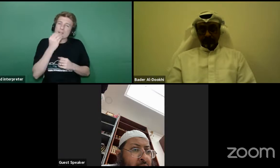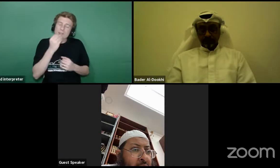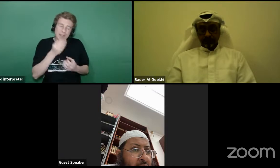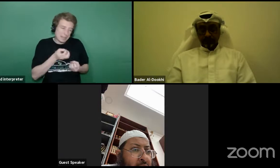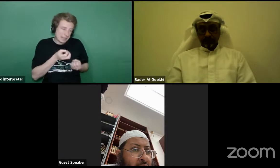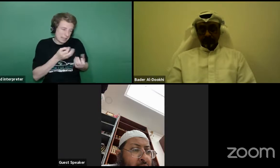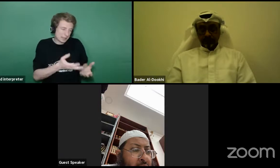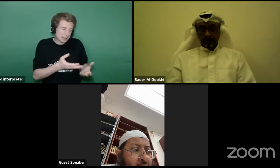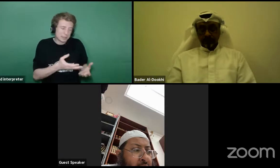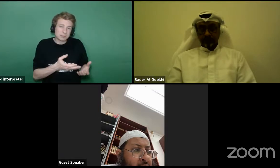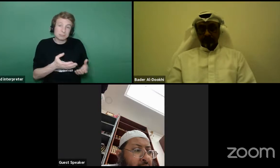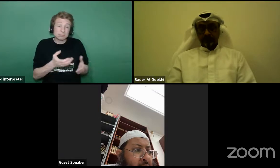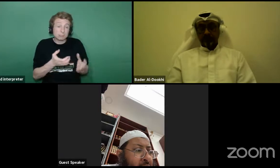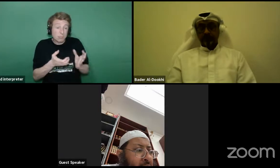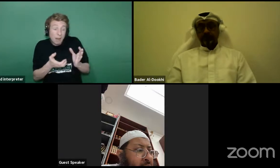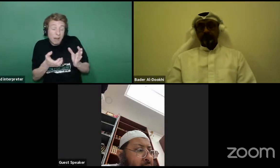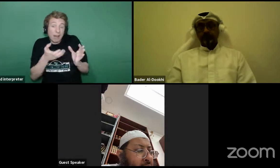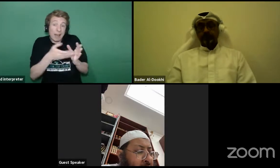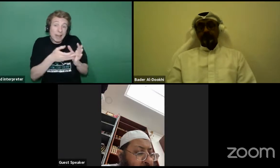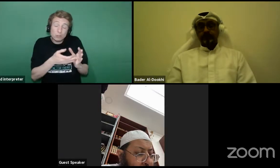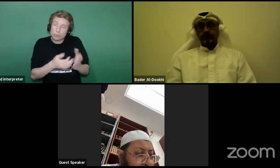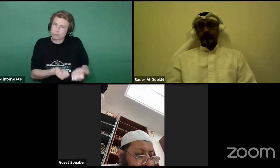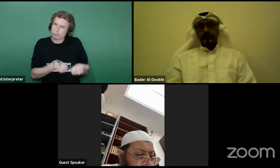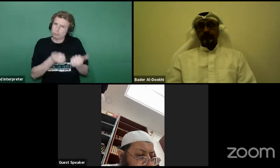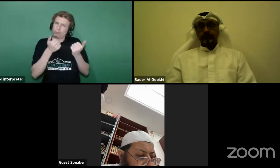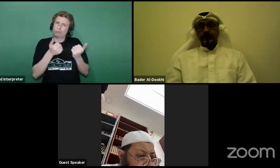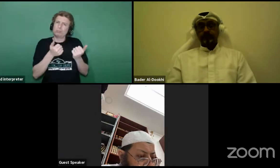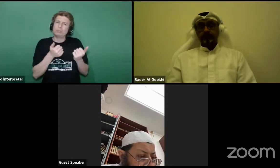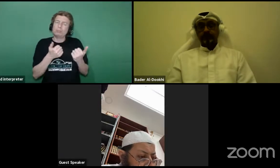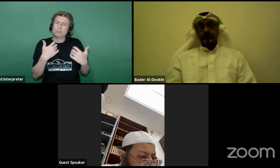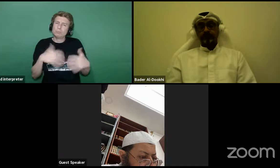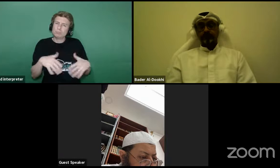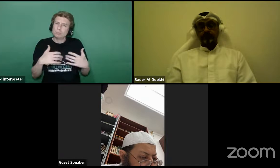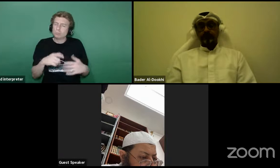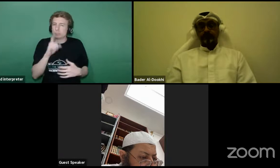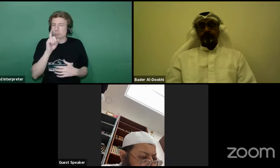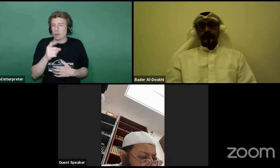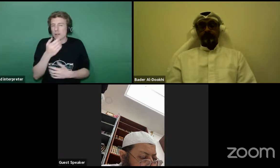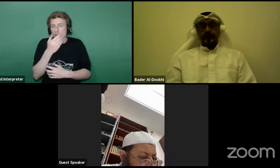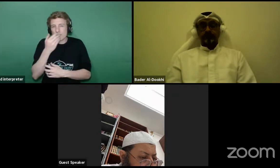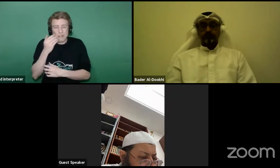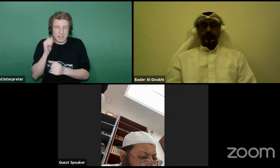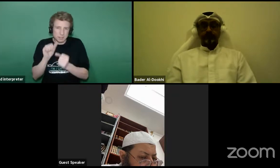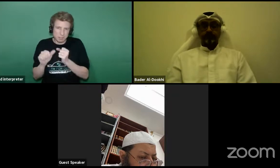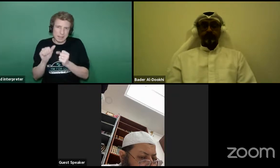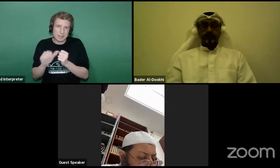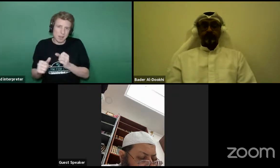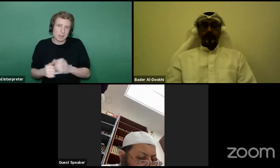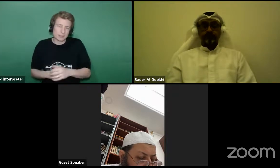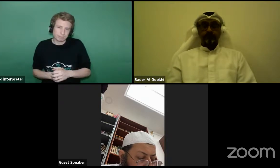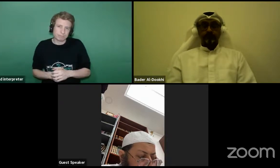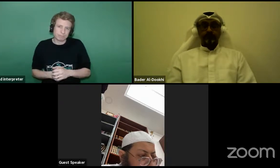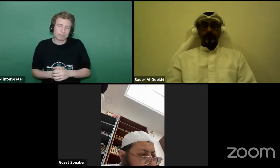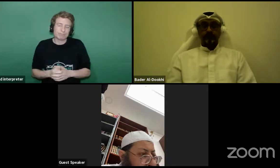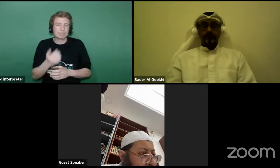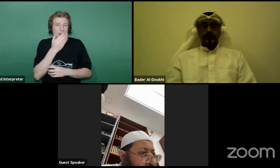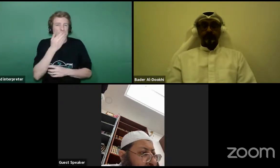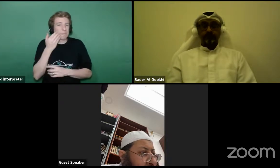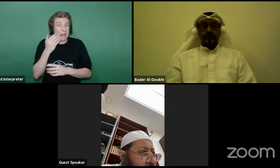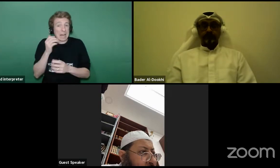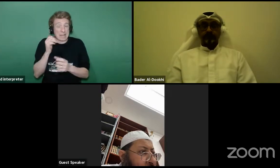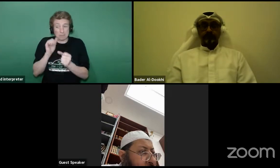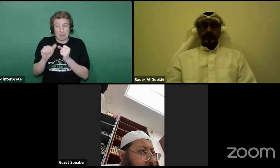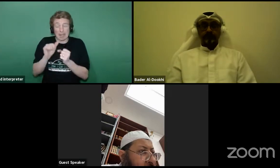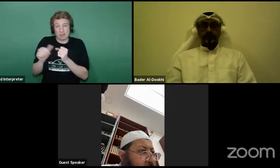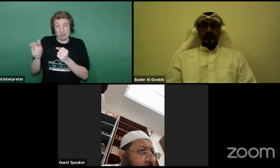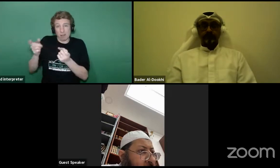then it is good for them. However, that you fast is better for you. So that you fast is better for you if